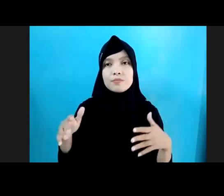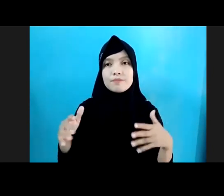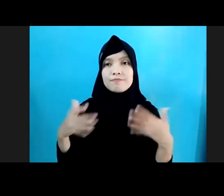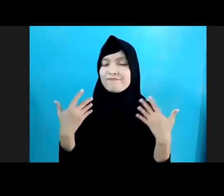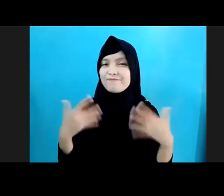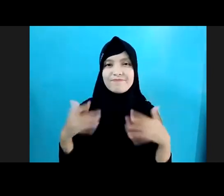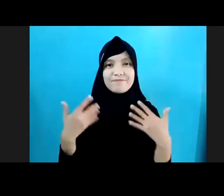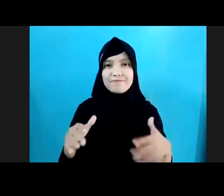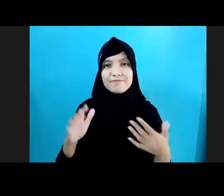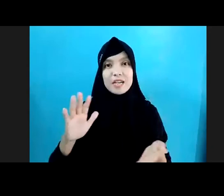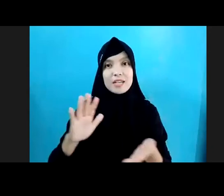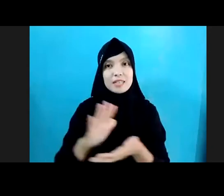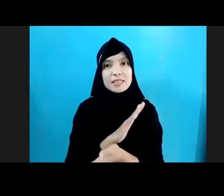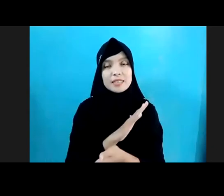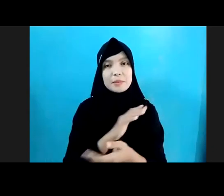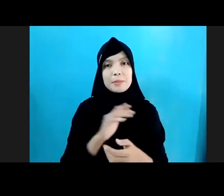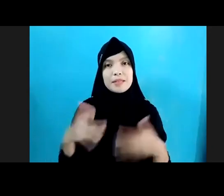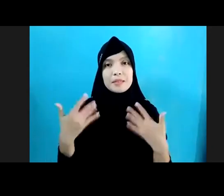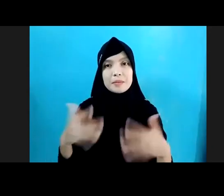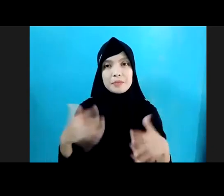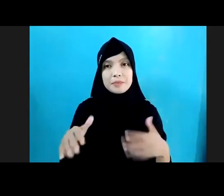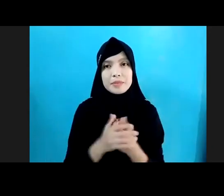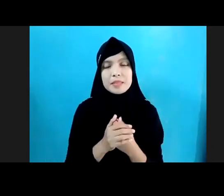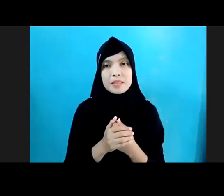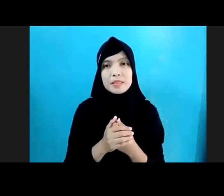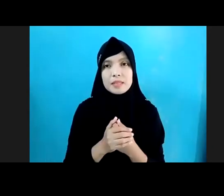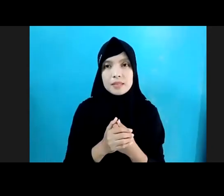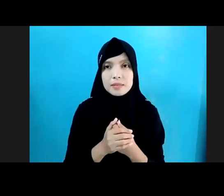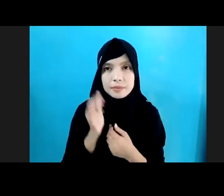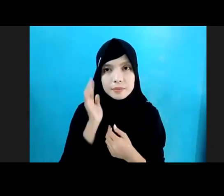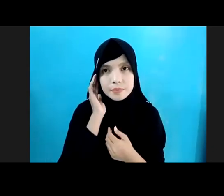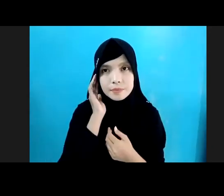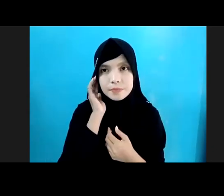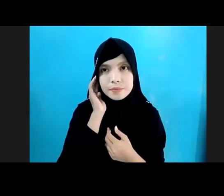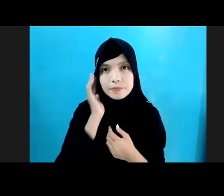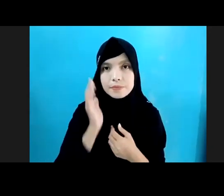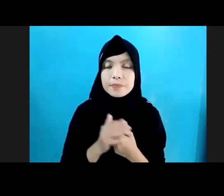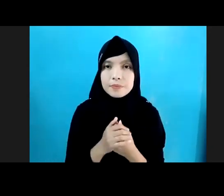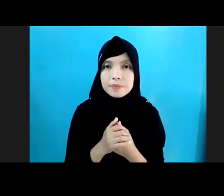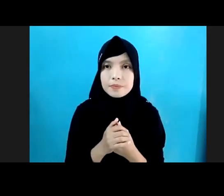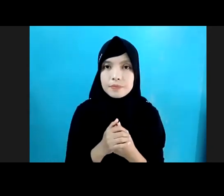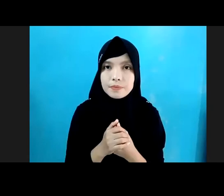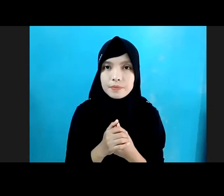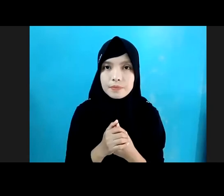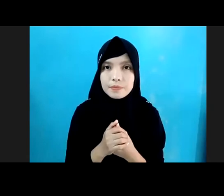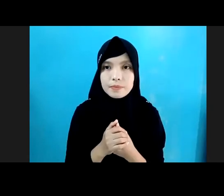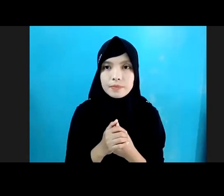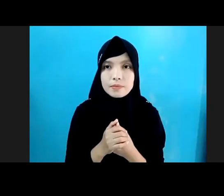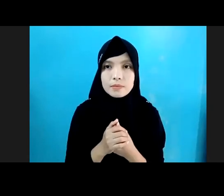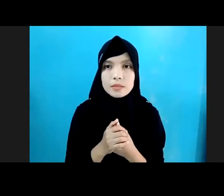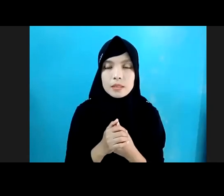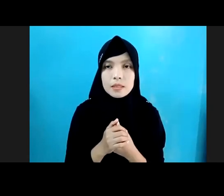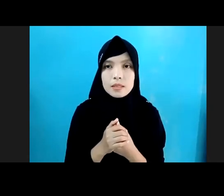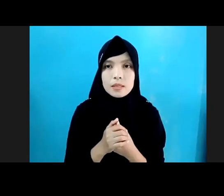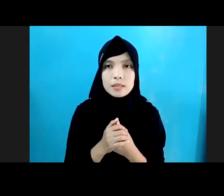Speak About Online Safety Risks And Opportunities At This Very Innovative Virtual Conference